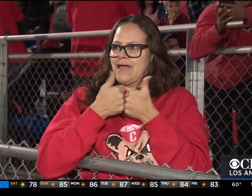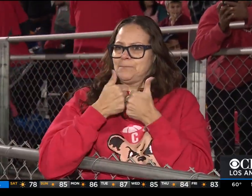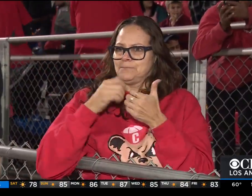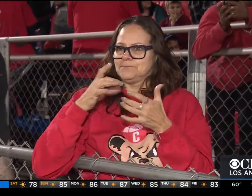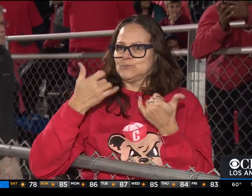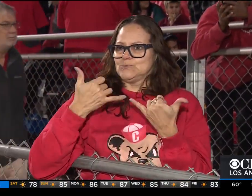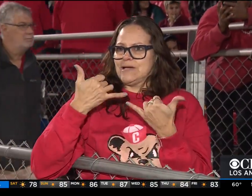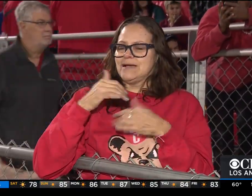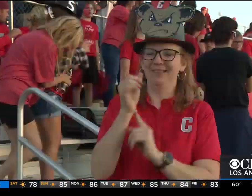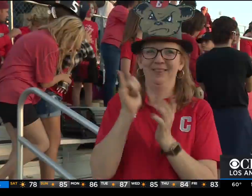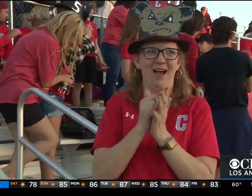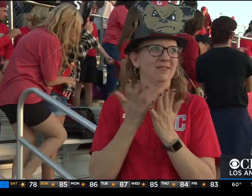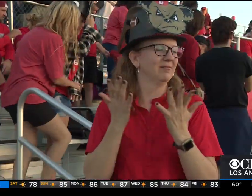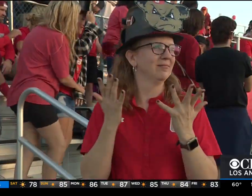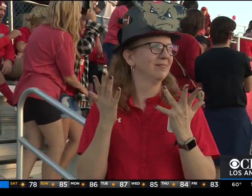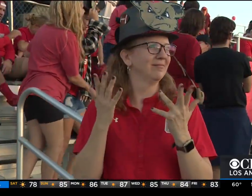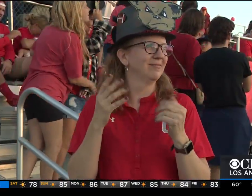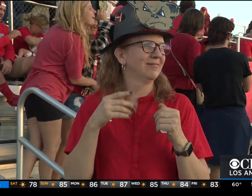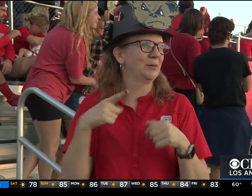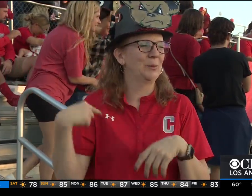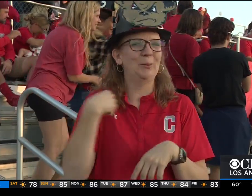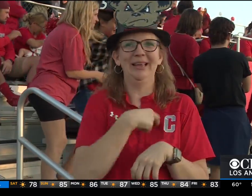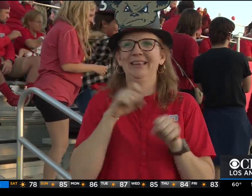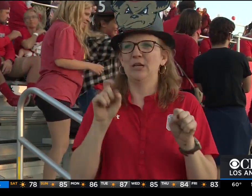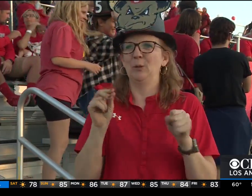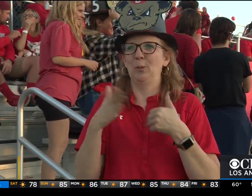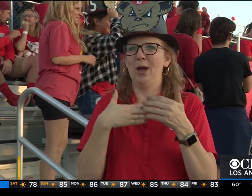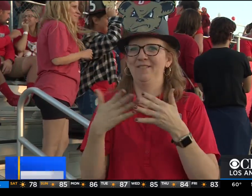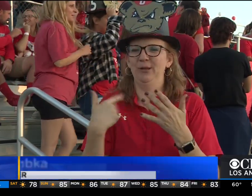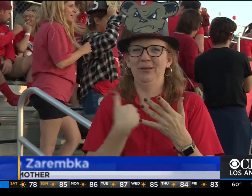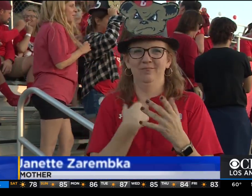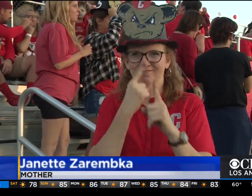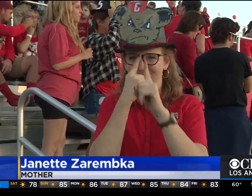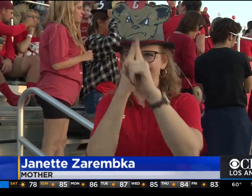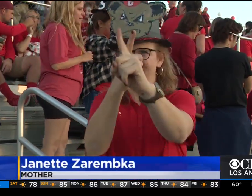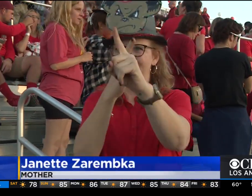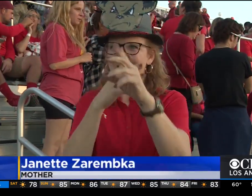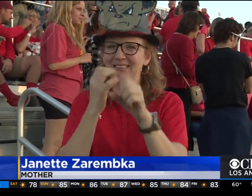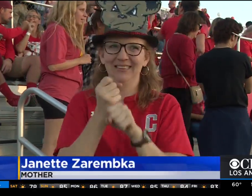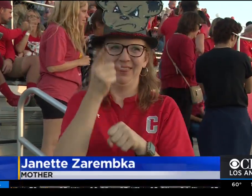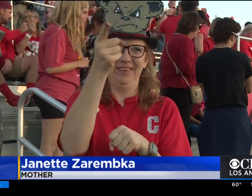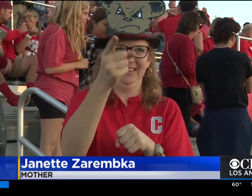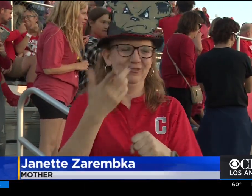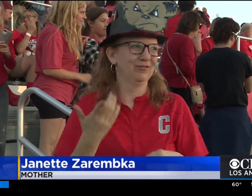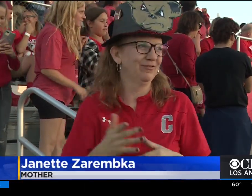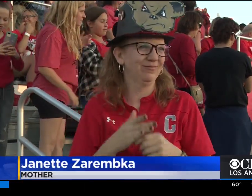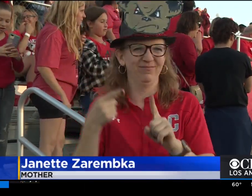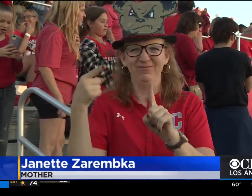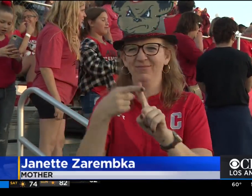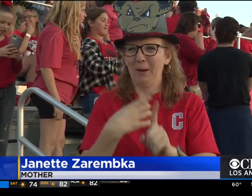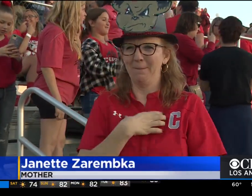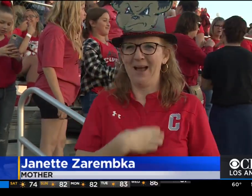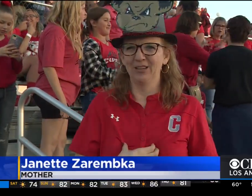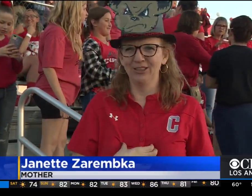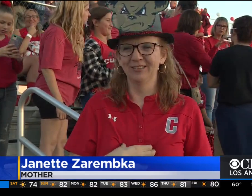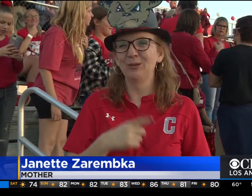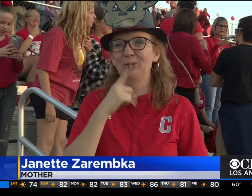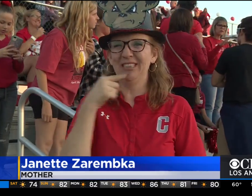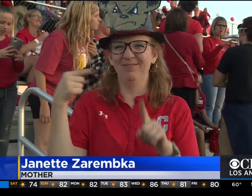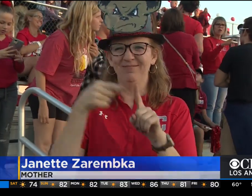these people here for the game. This is a historic moment that we all can do whatever we put our minds to. Set a goal and get there. It comes down to